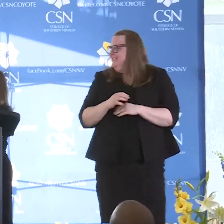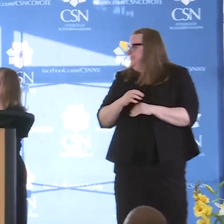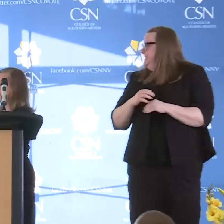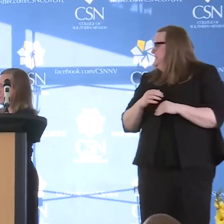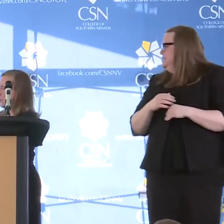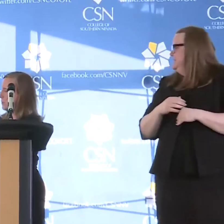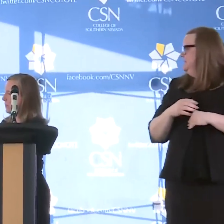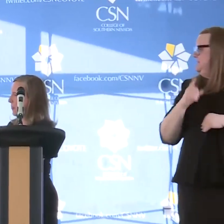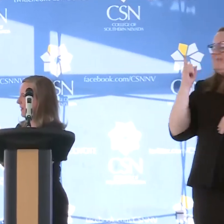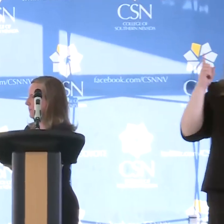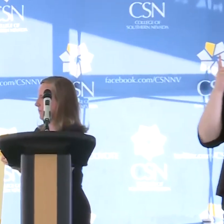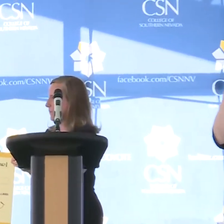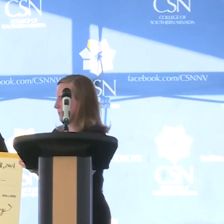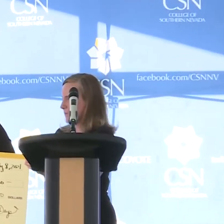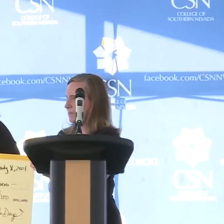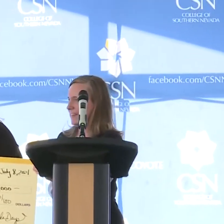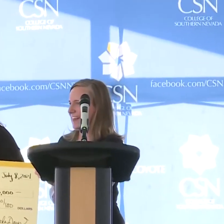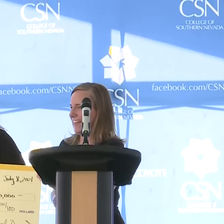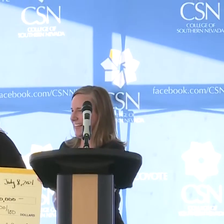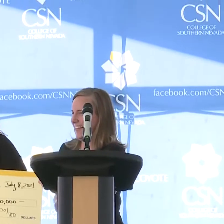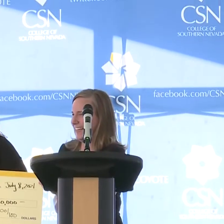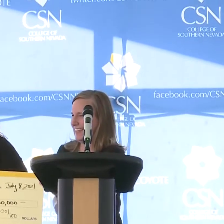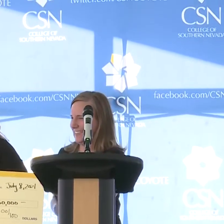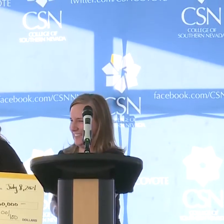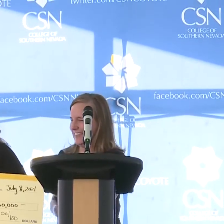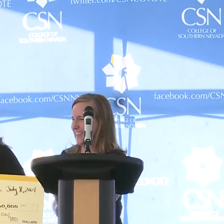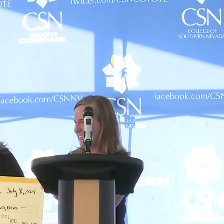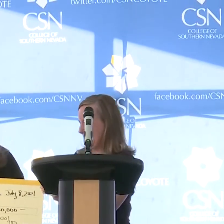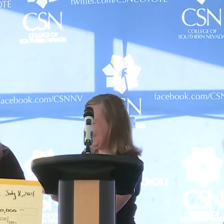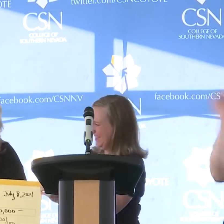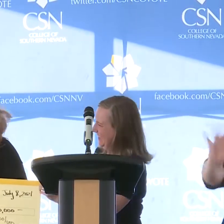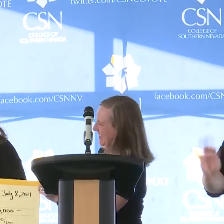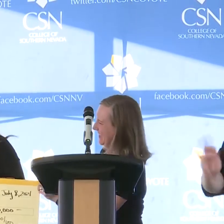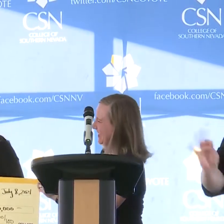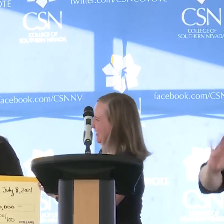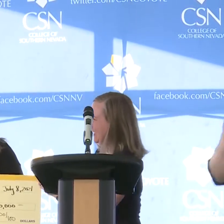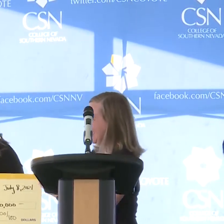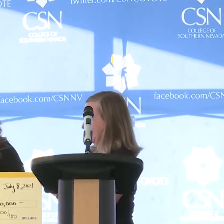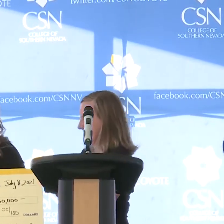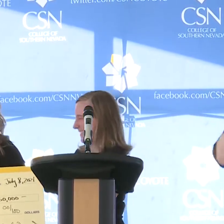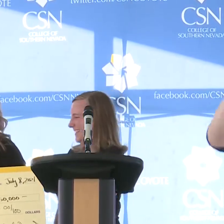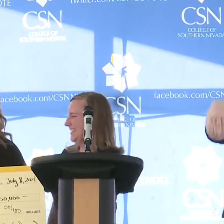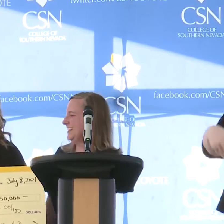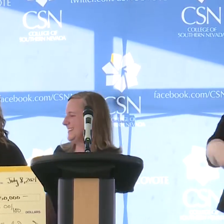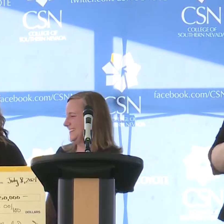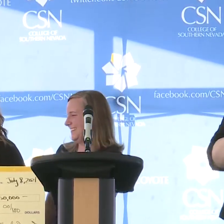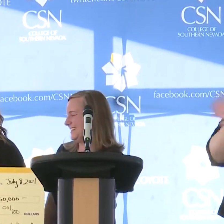Yeah. She's getting more reaction from this than from the shot. The shot was painless. The shot was totally painless.